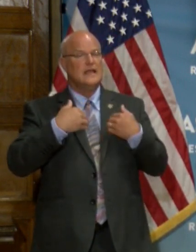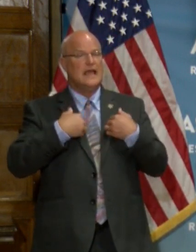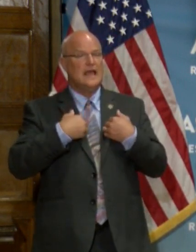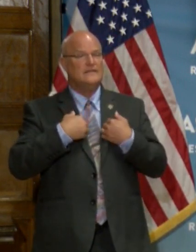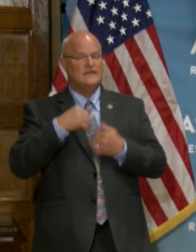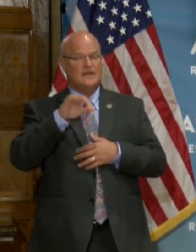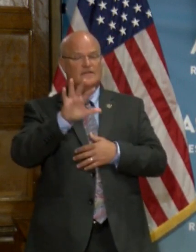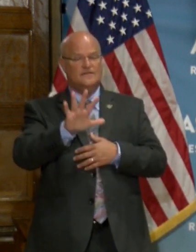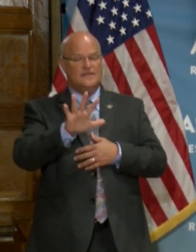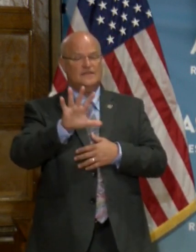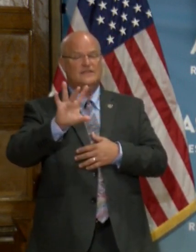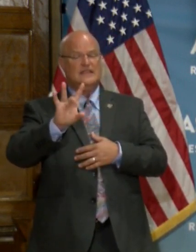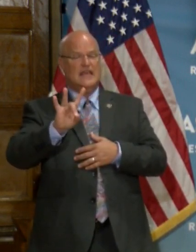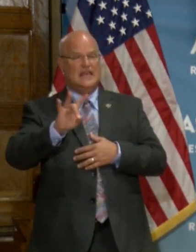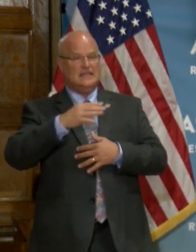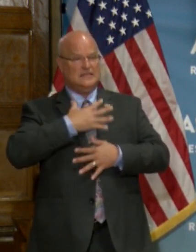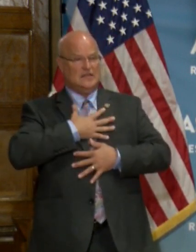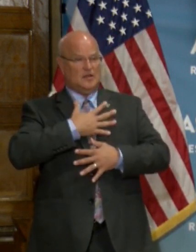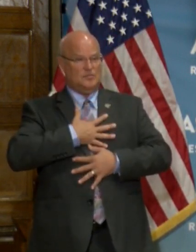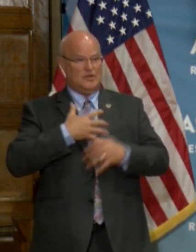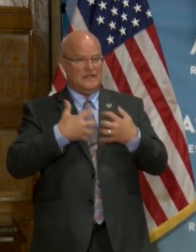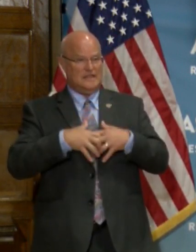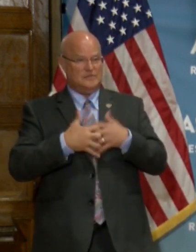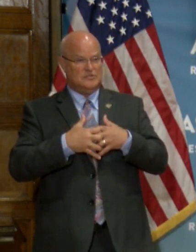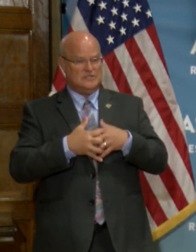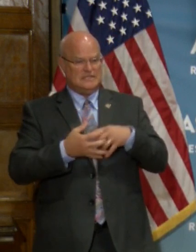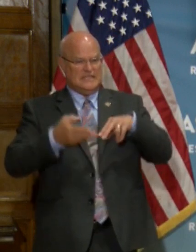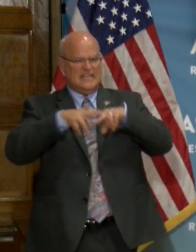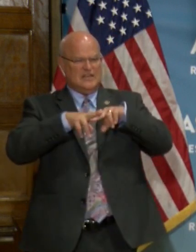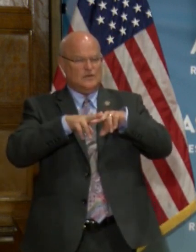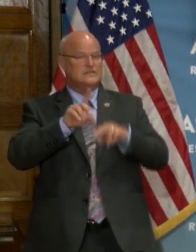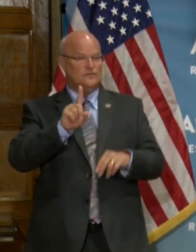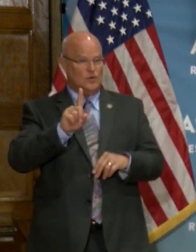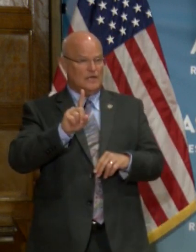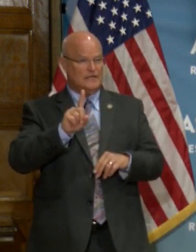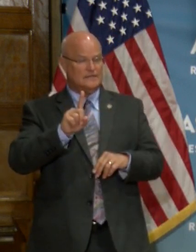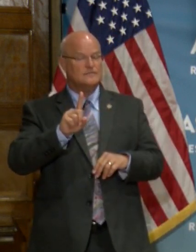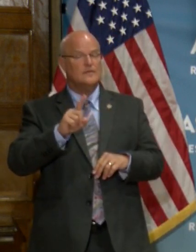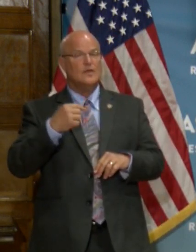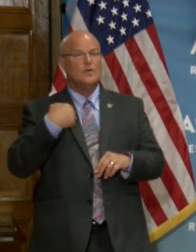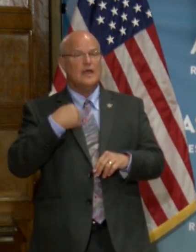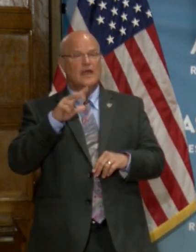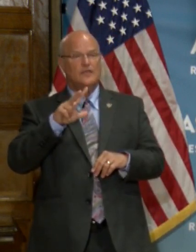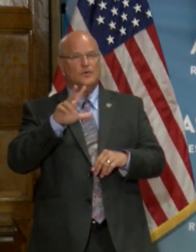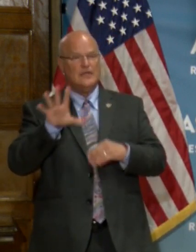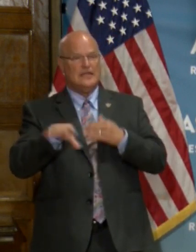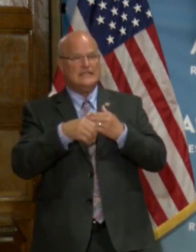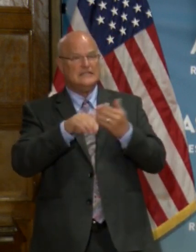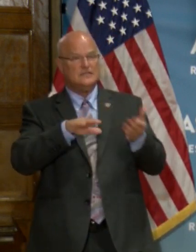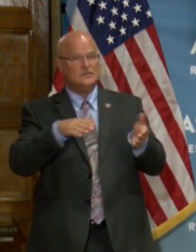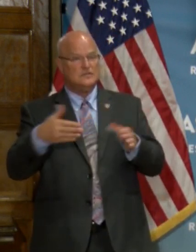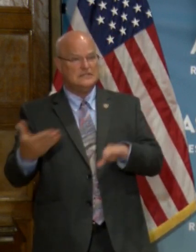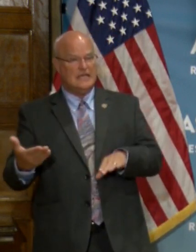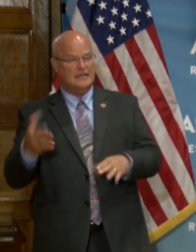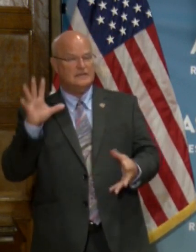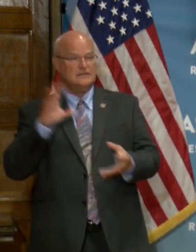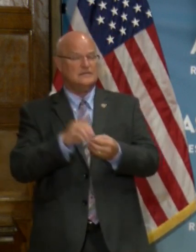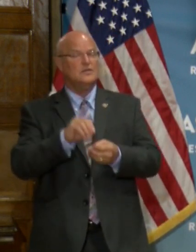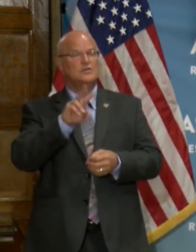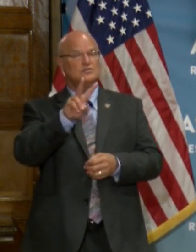58 currently on a ventilator. That's an increase of 1 from yesterday. The governor mentioned we had 3 additional deaths to bring us